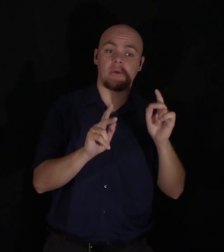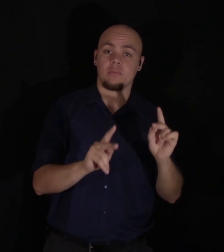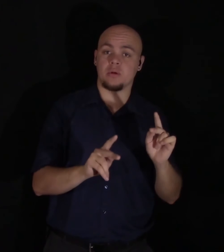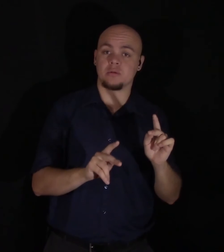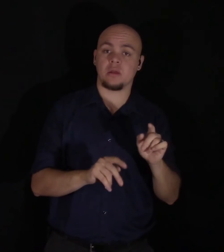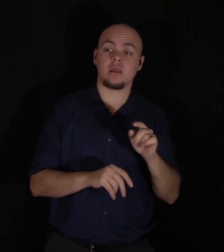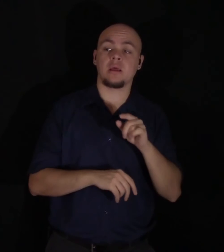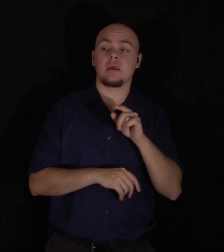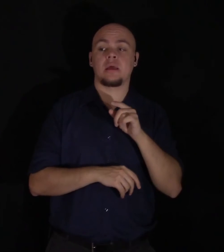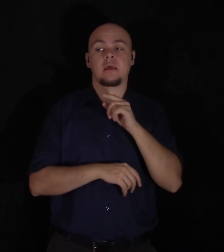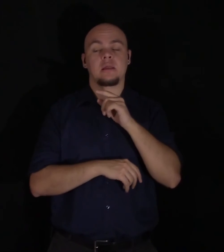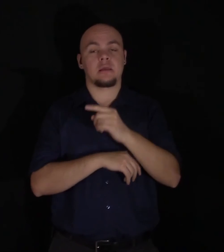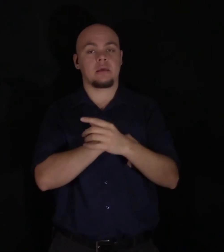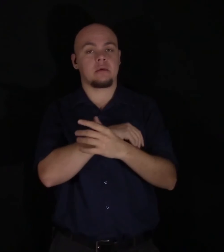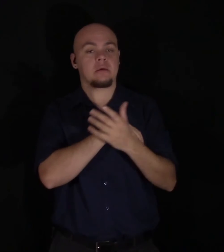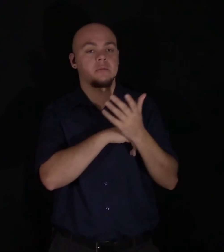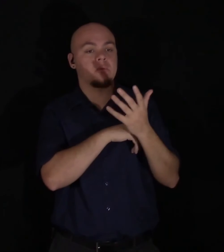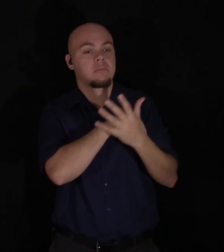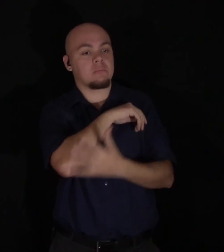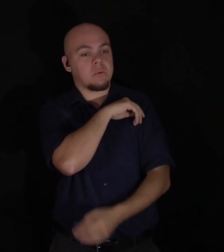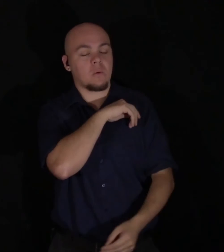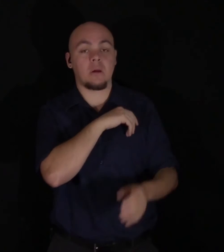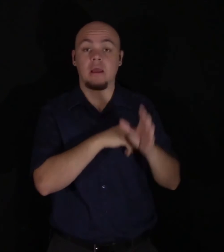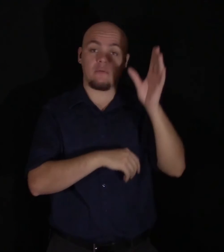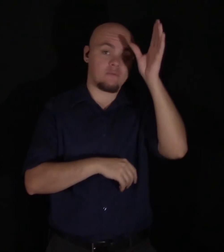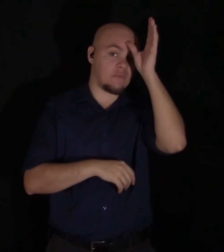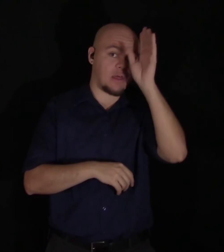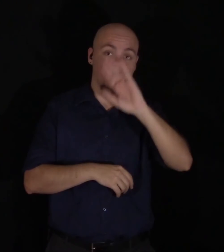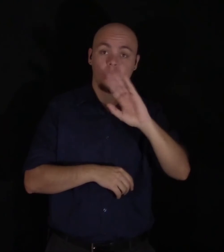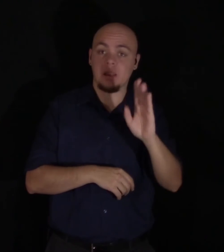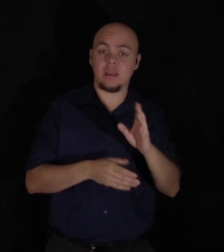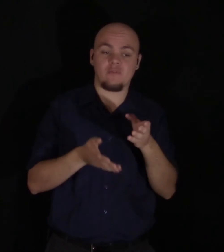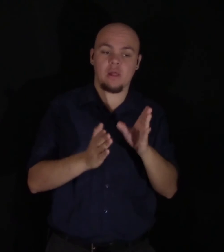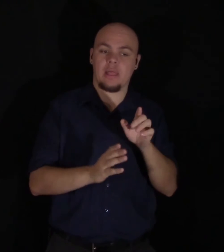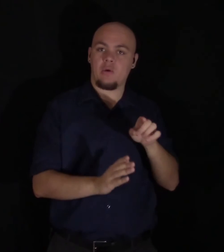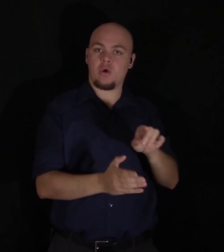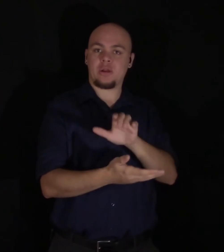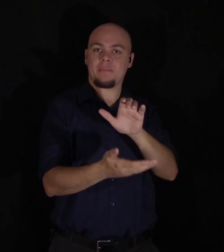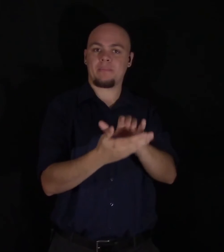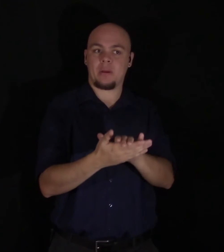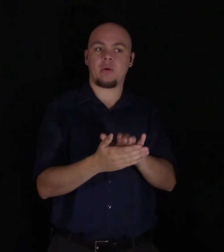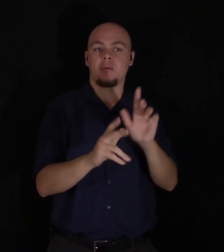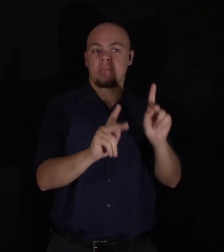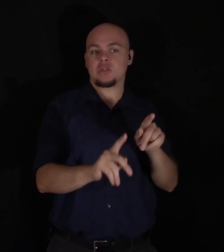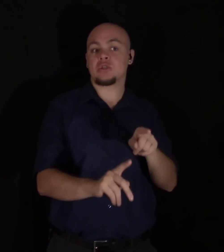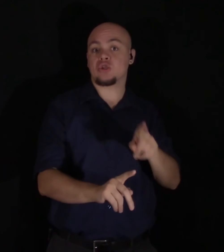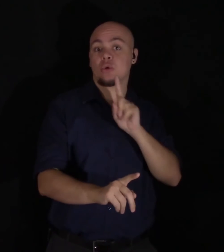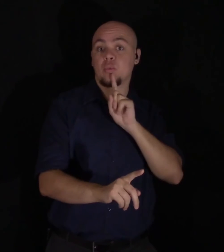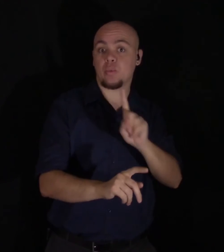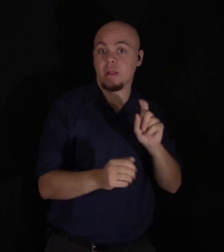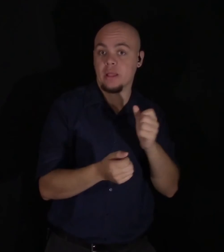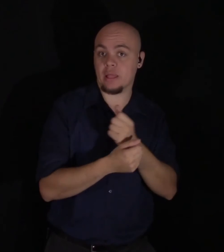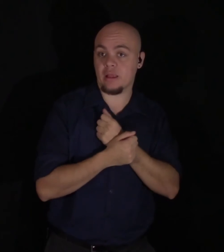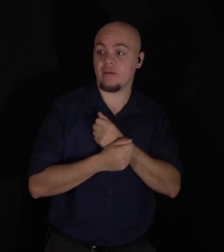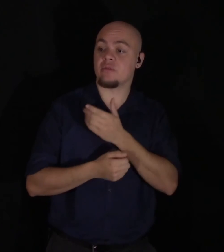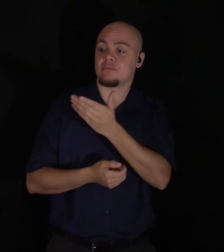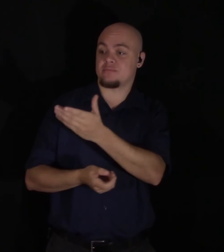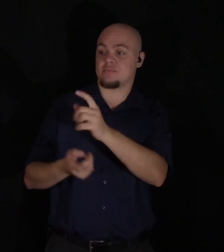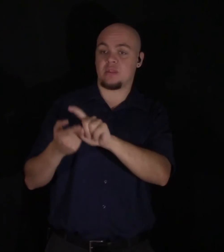poor, and that her father would never consent to the union. My generous friend reassured the